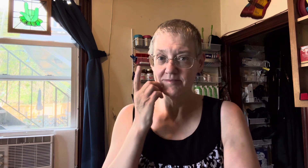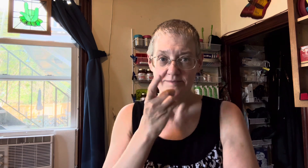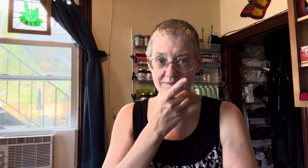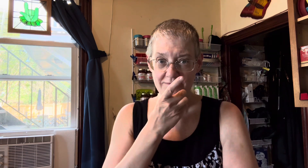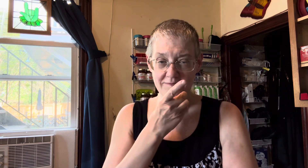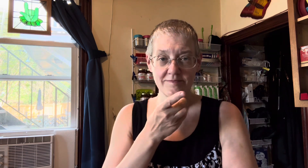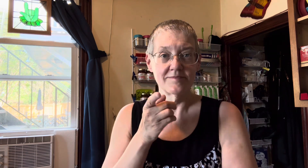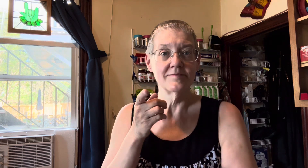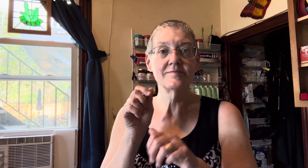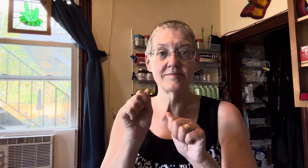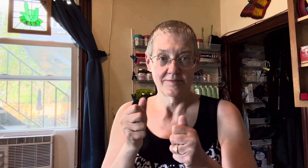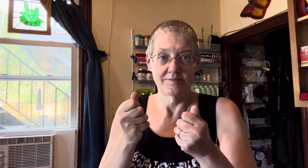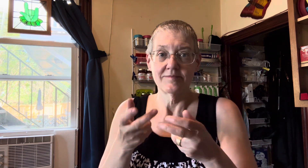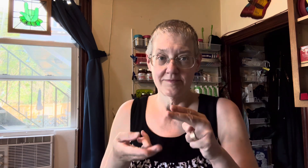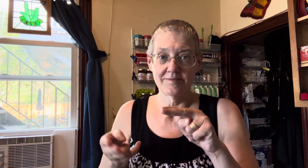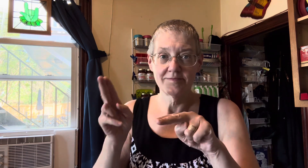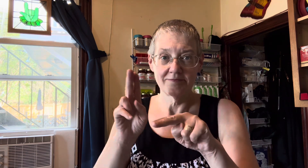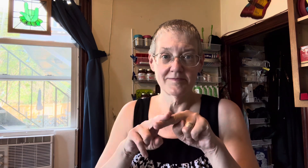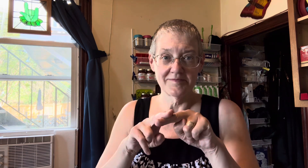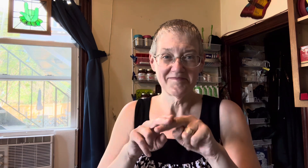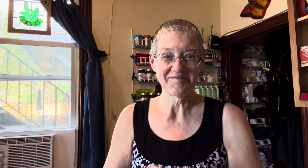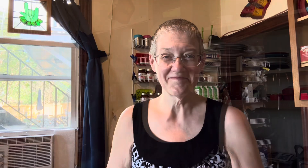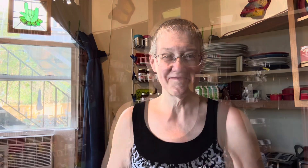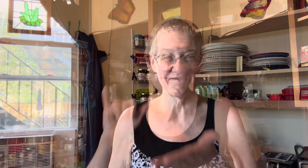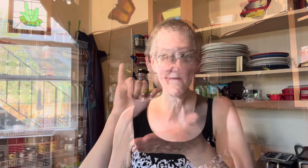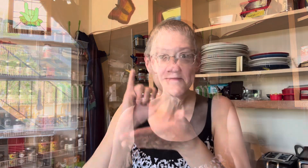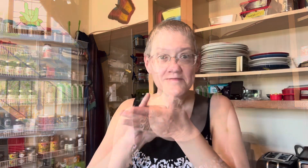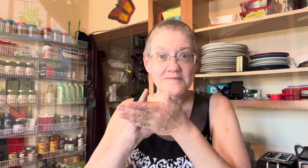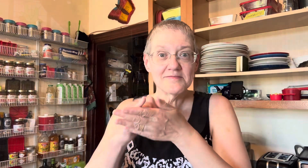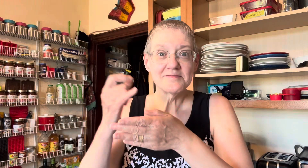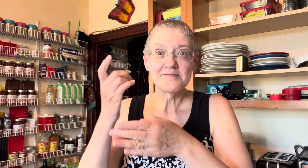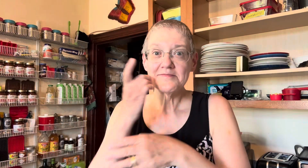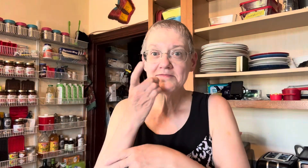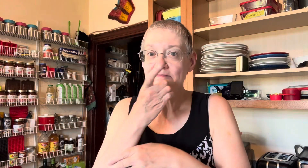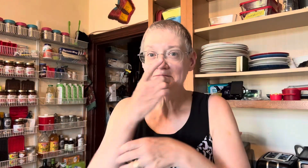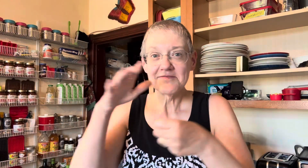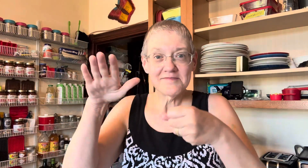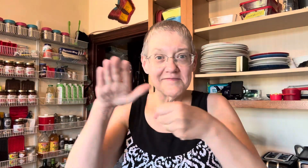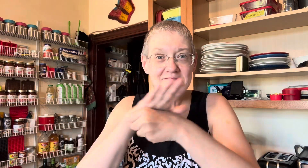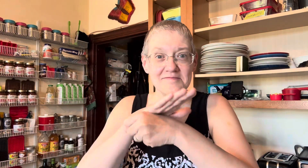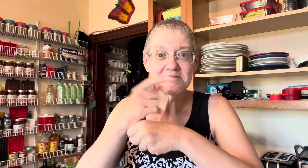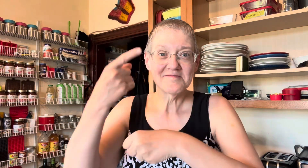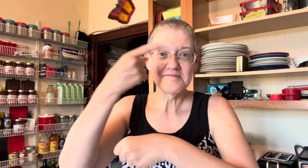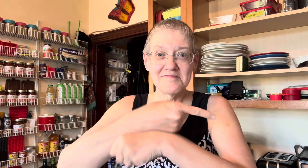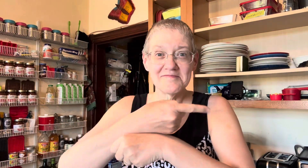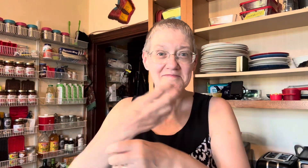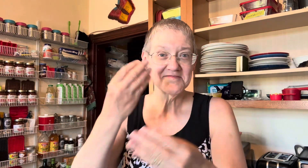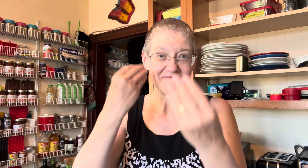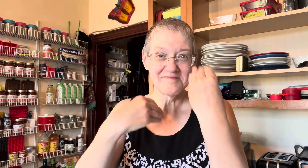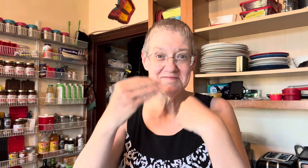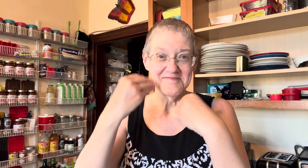And that wouldn't be good for Dale. That would cause him to gain weight. And that's Dale's full day of